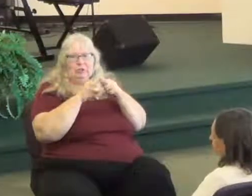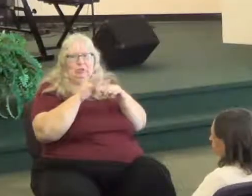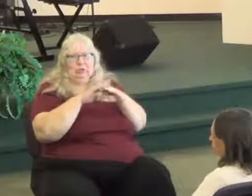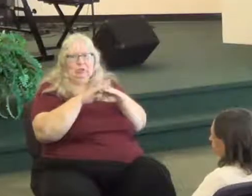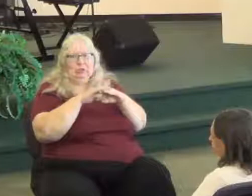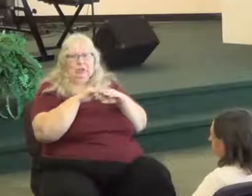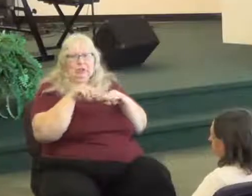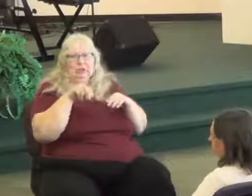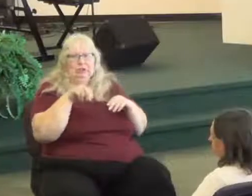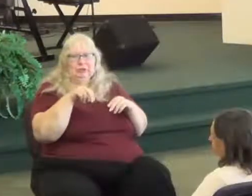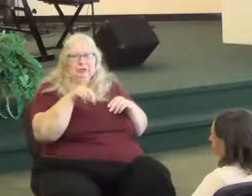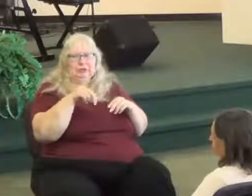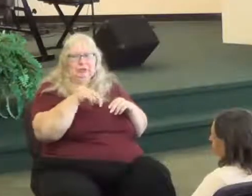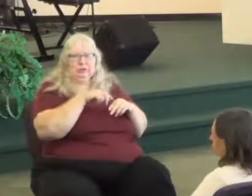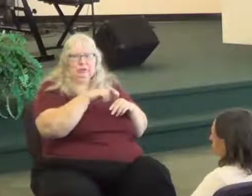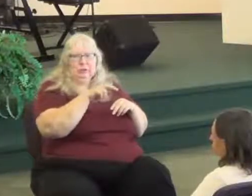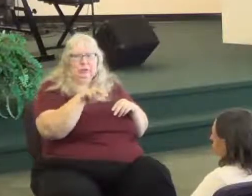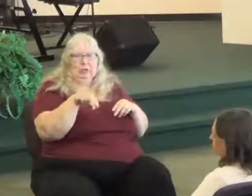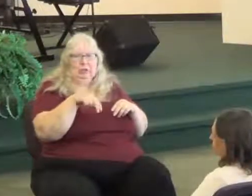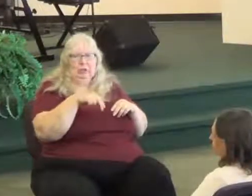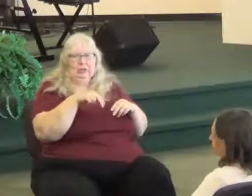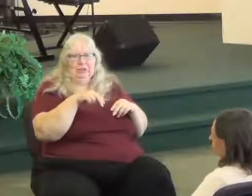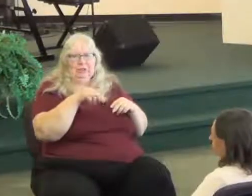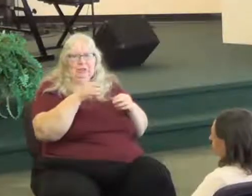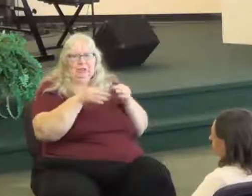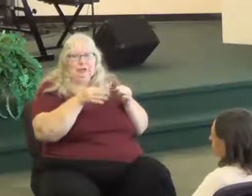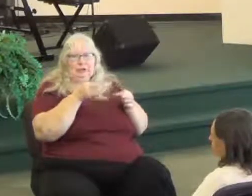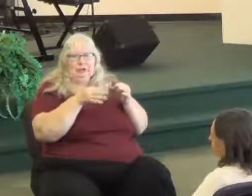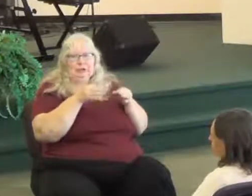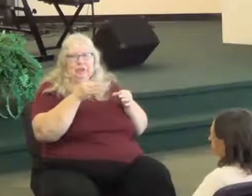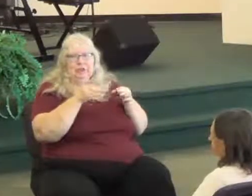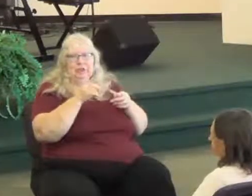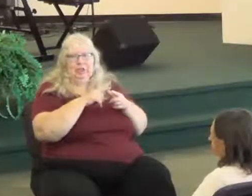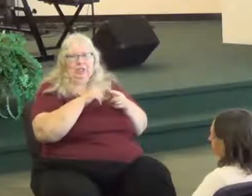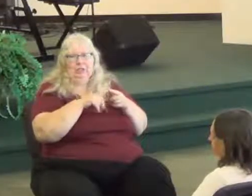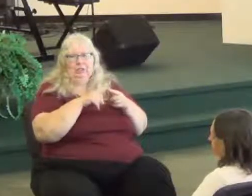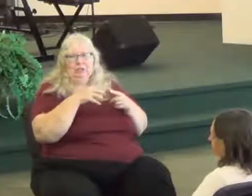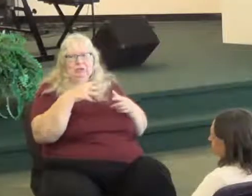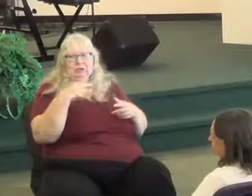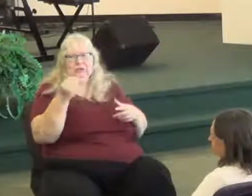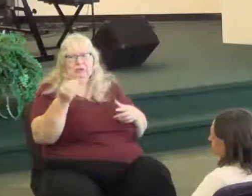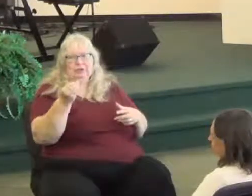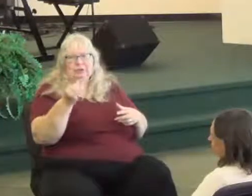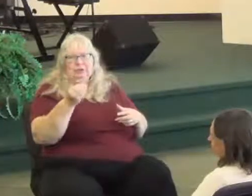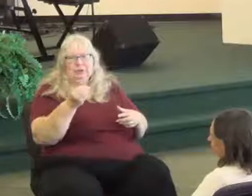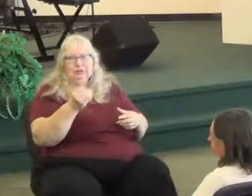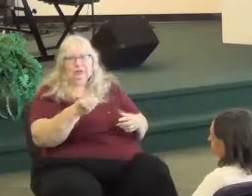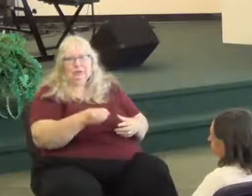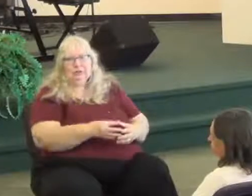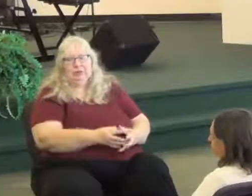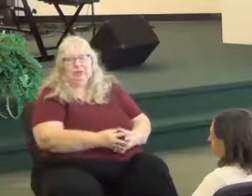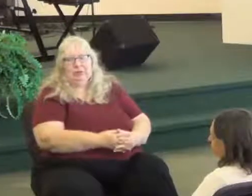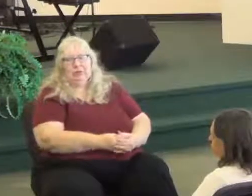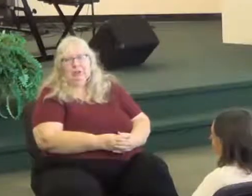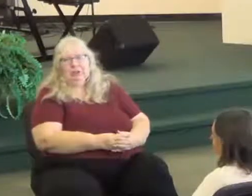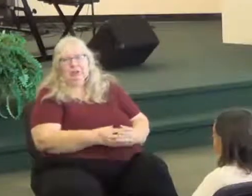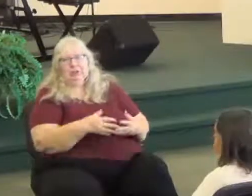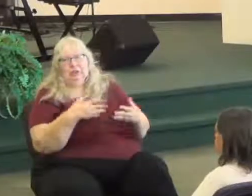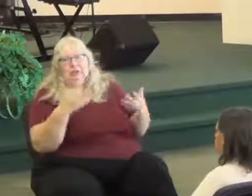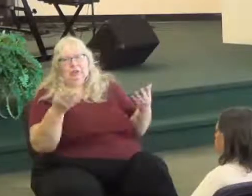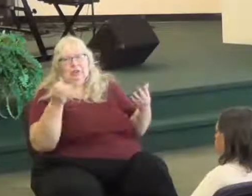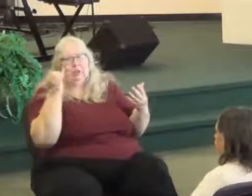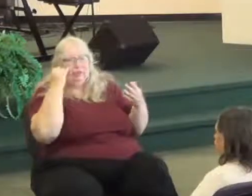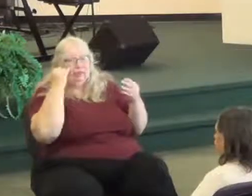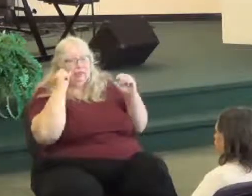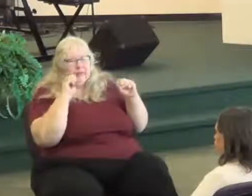finish handing our water out and get judged, and then we'll dismiss. So if you're able